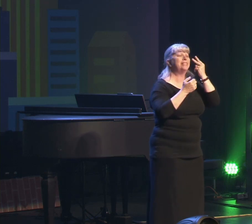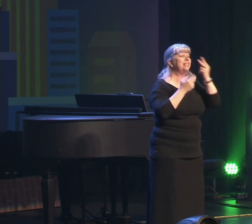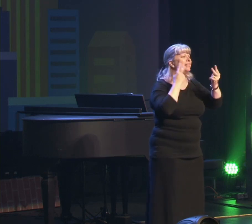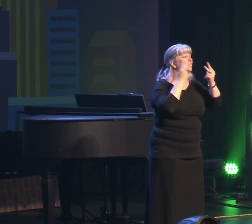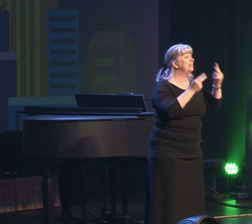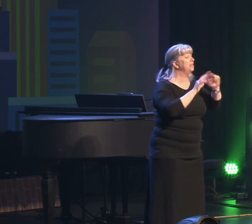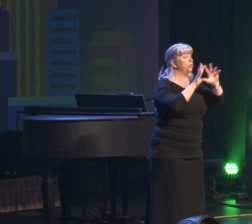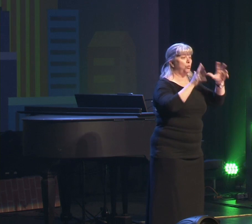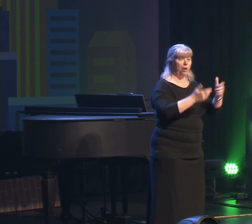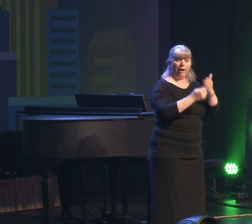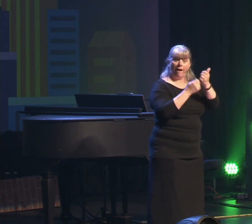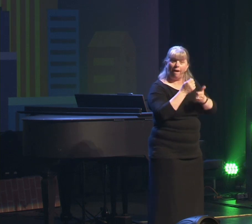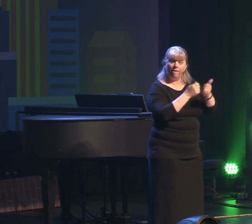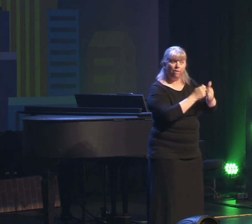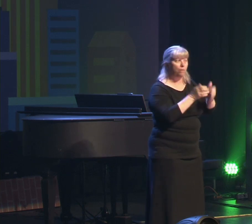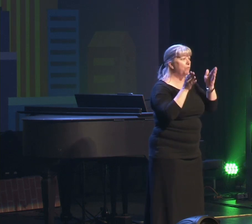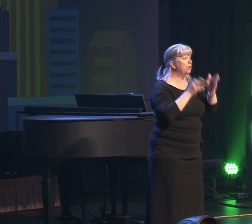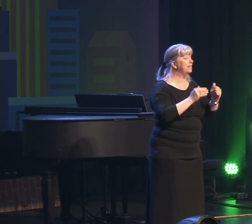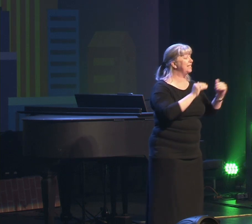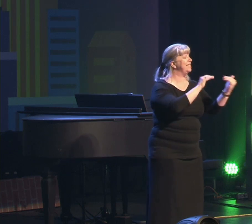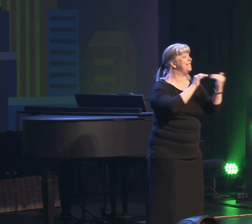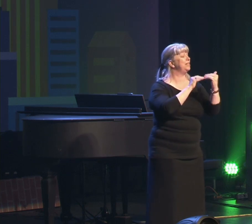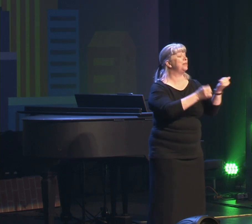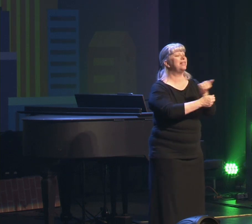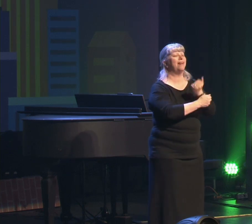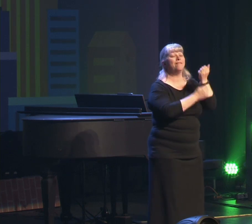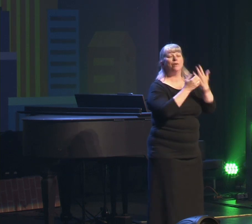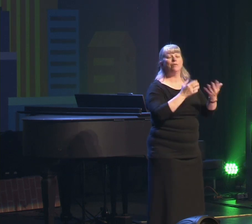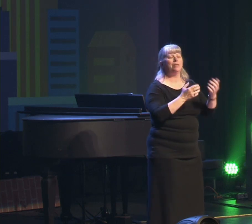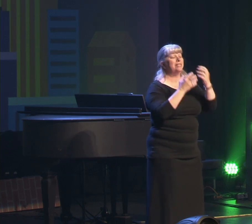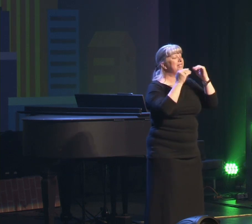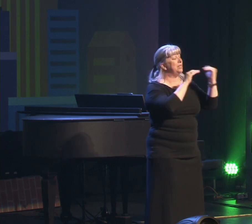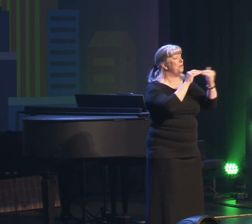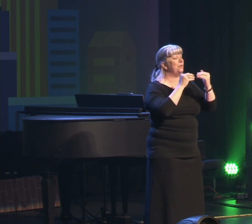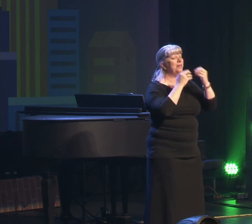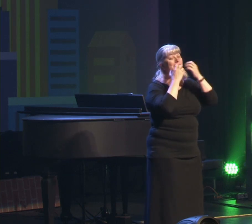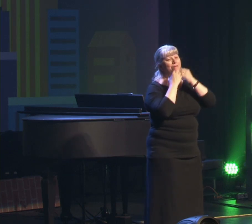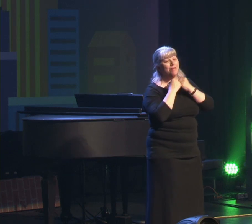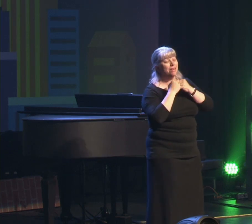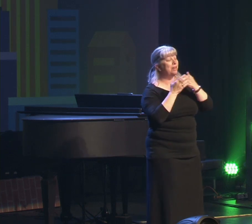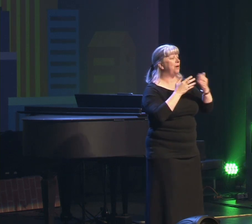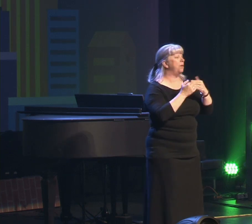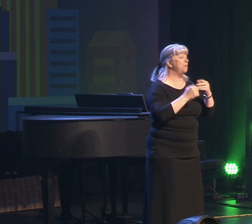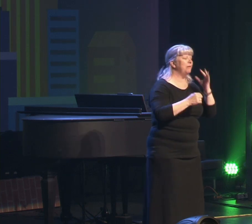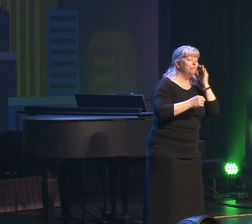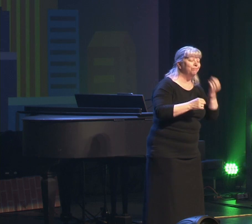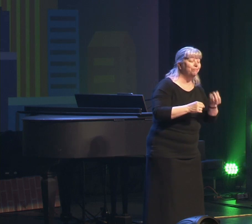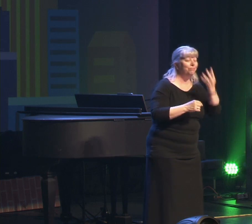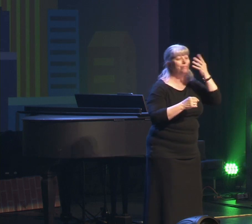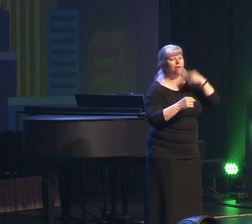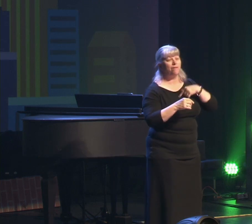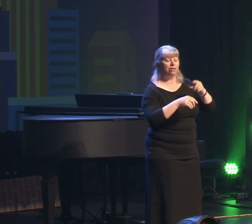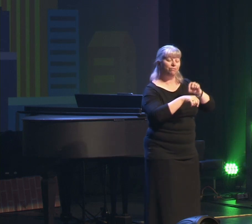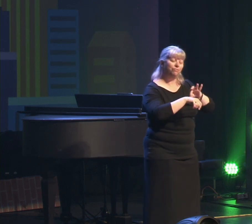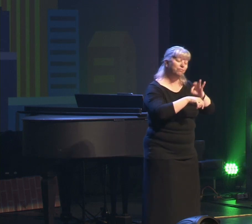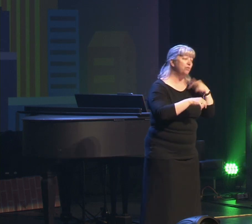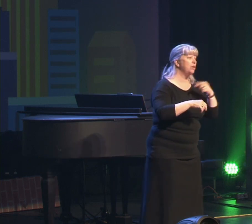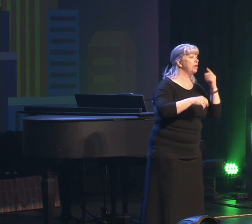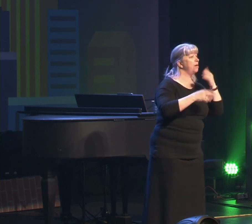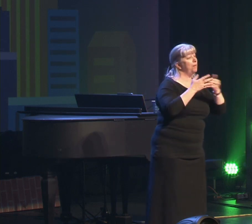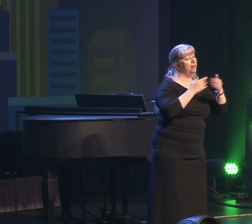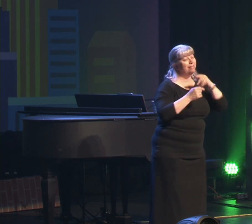where every person is equally loved. Every person is equally valued. Doesn't matter their race, their religion, their sexuality, their immigration status. Doesn't matter any of that